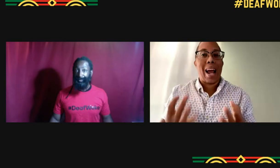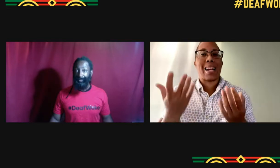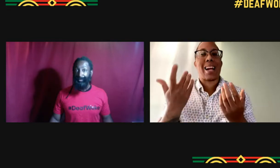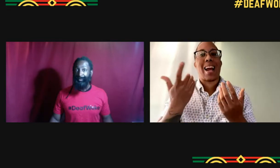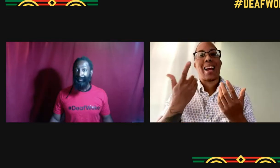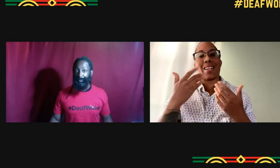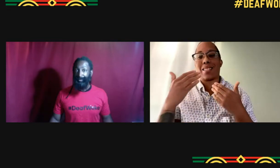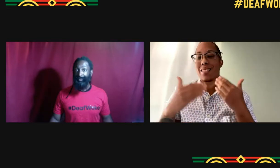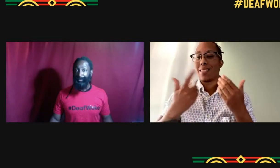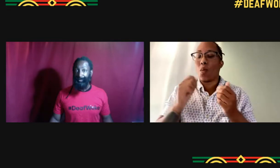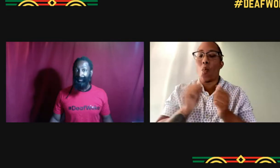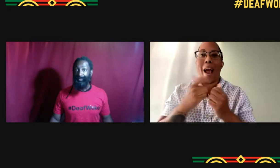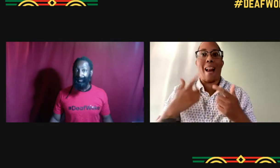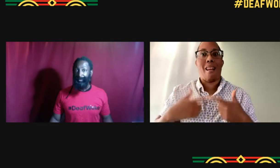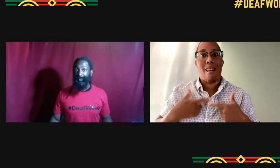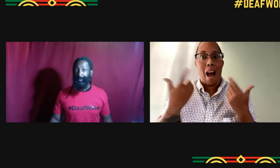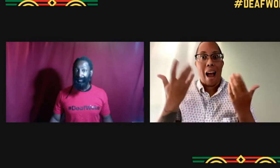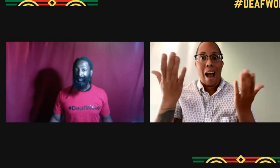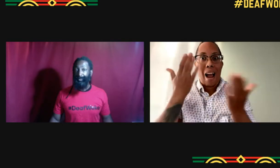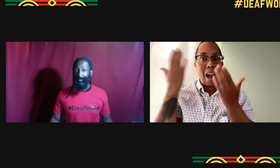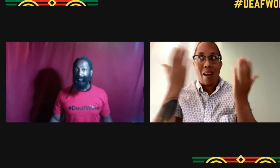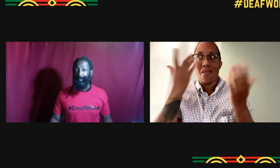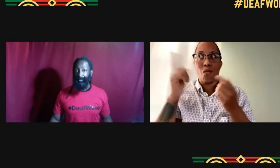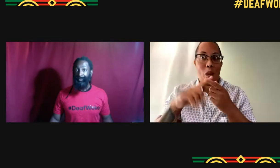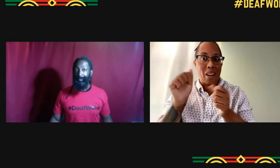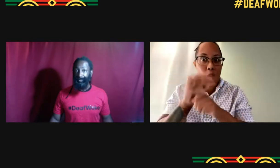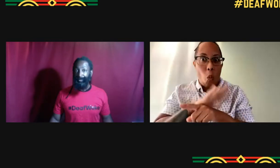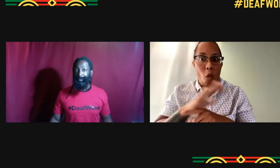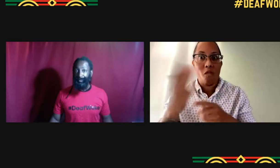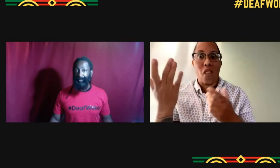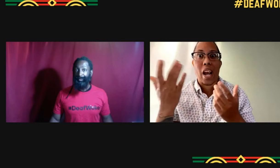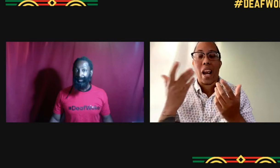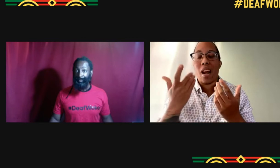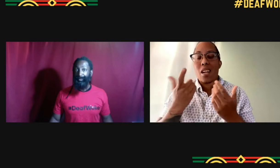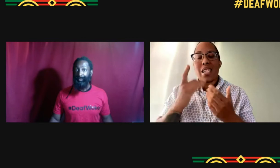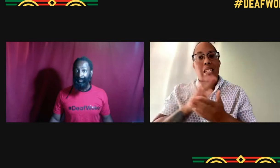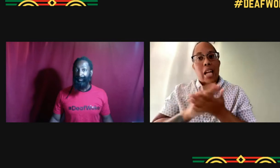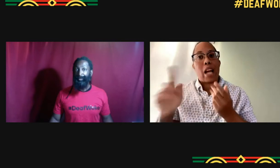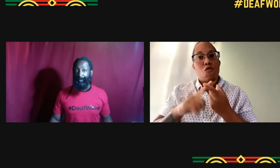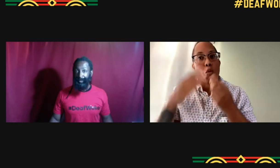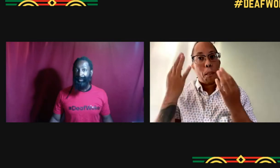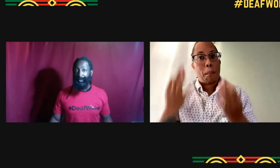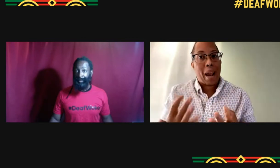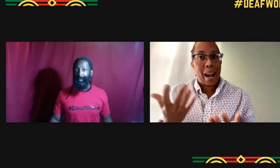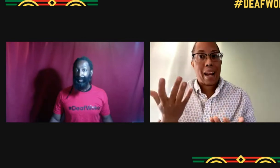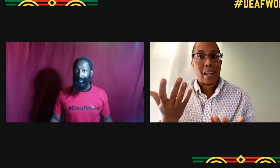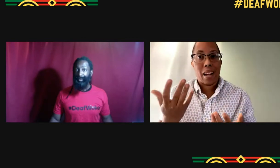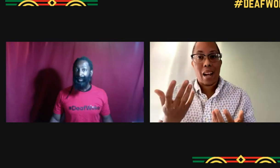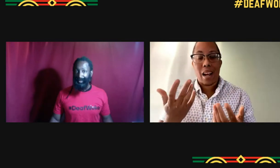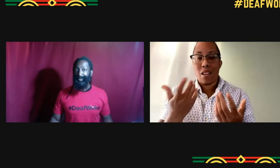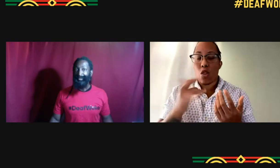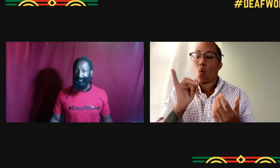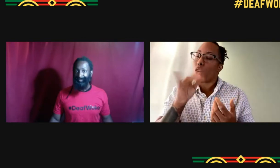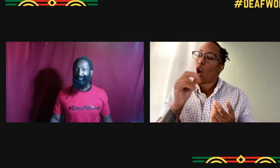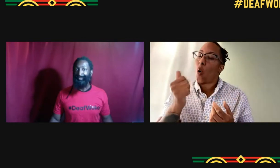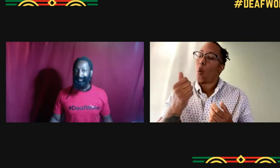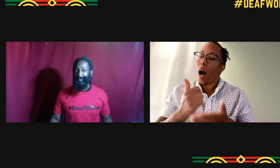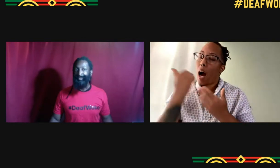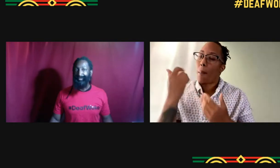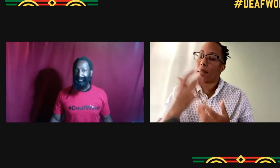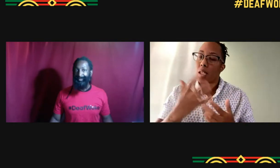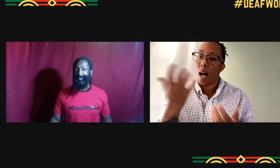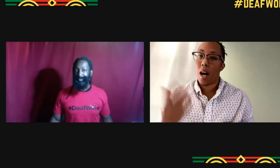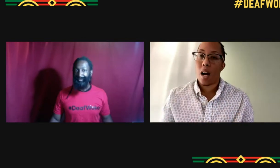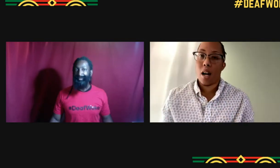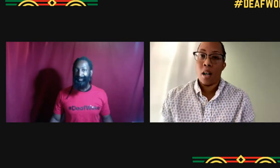and take, you know, steps back. It helped to meditate, you know, with life, with everything that's going on with COVID. You know, it was very nice